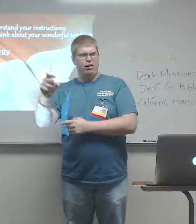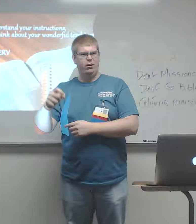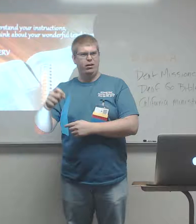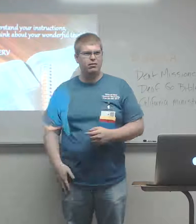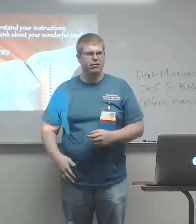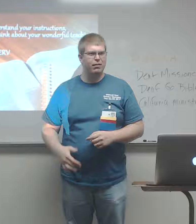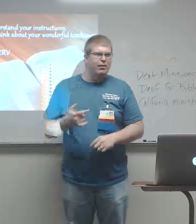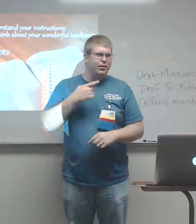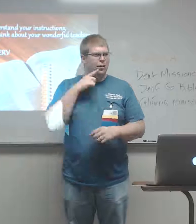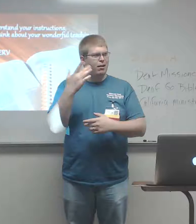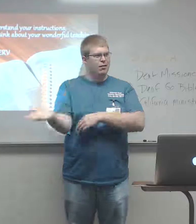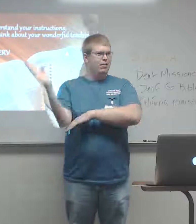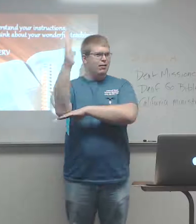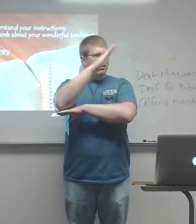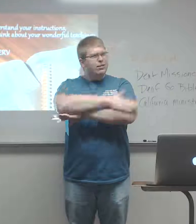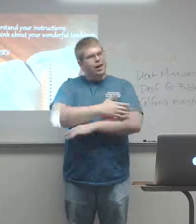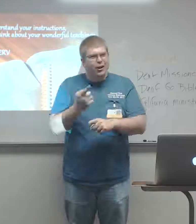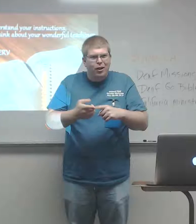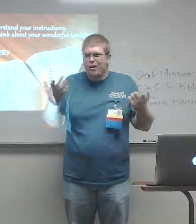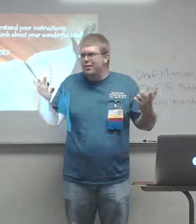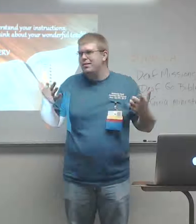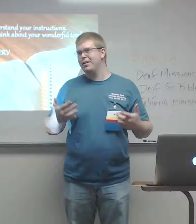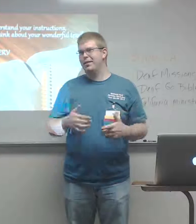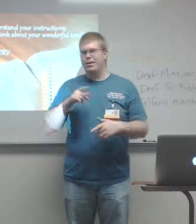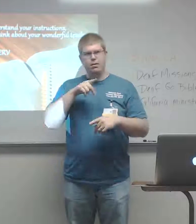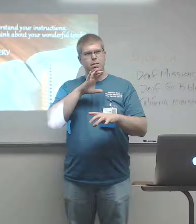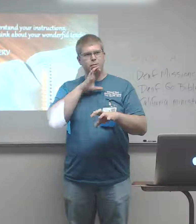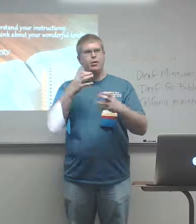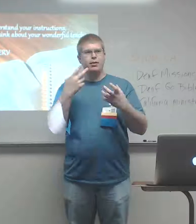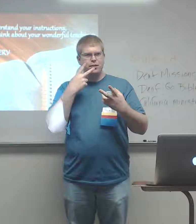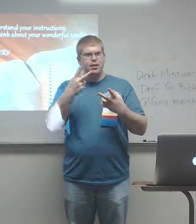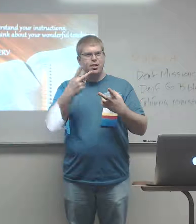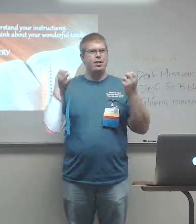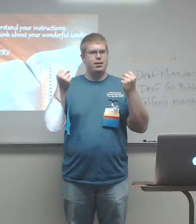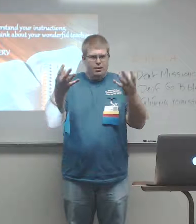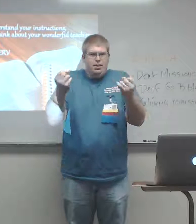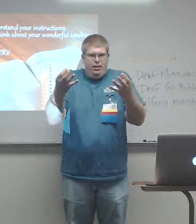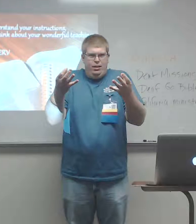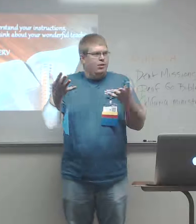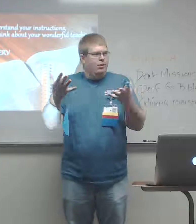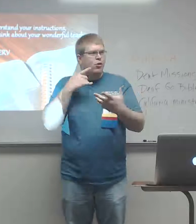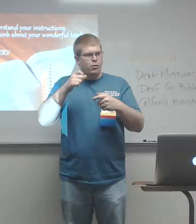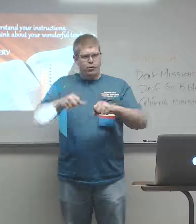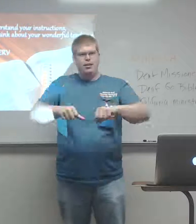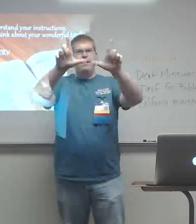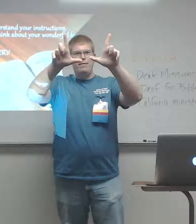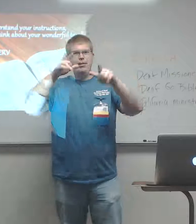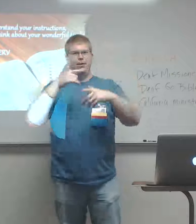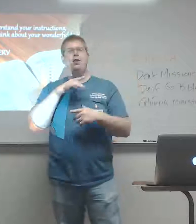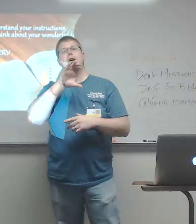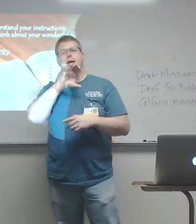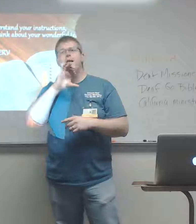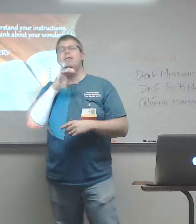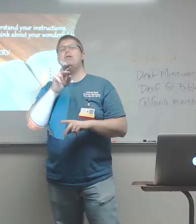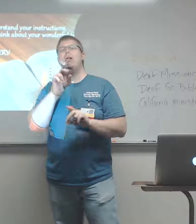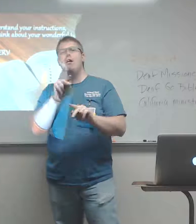Netflix. All day, right? People want to see. Want to see a video.